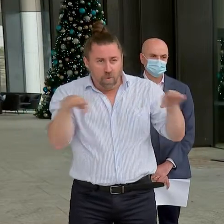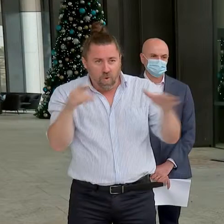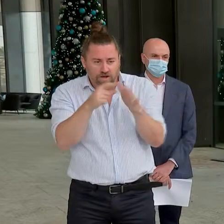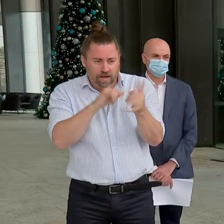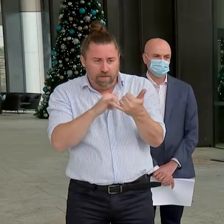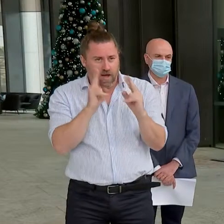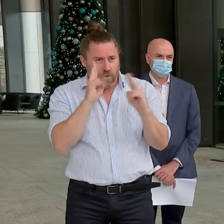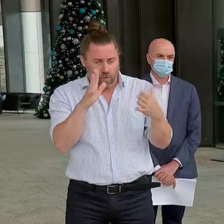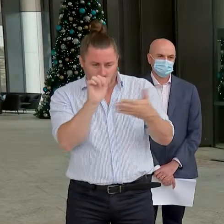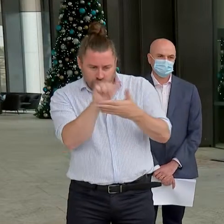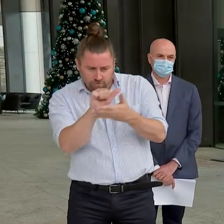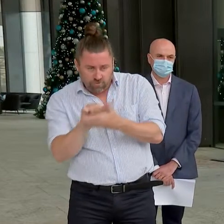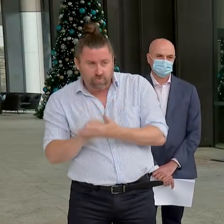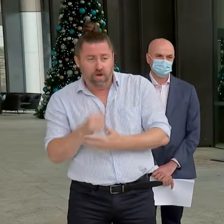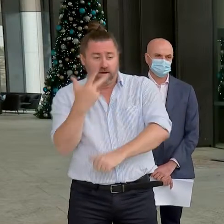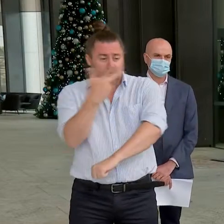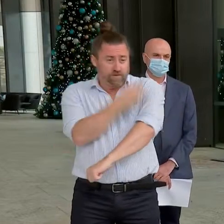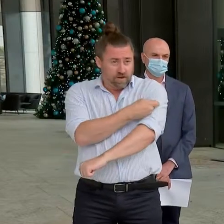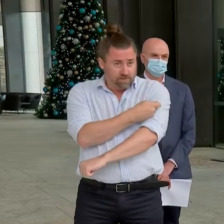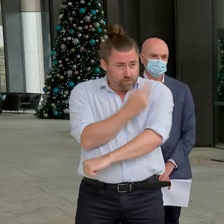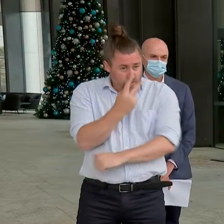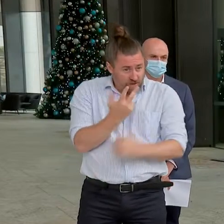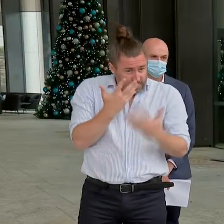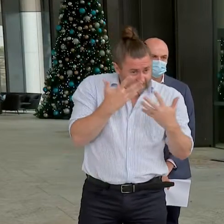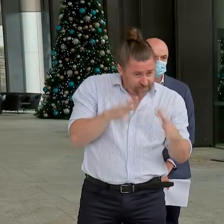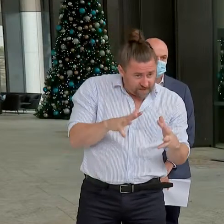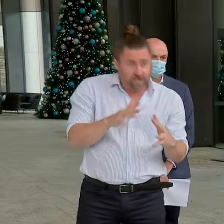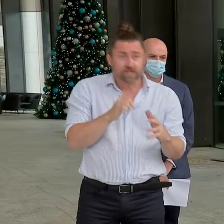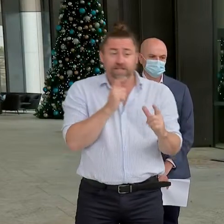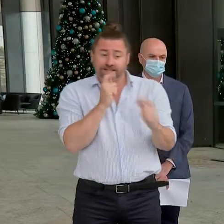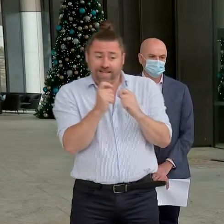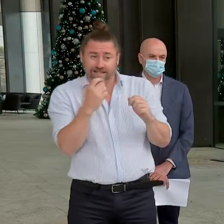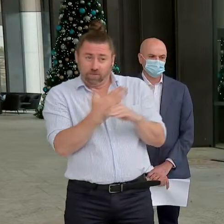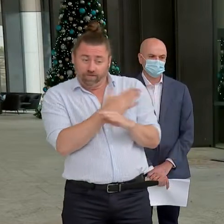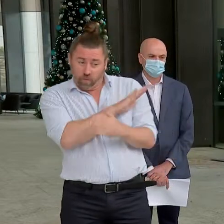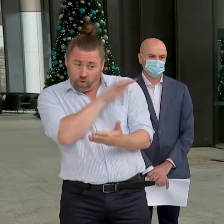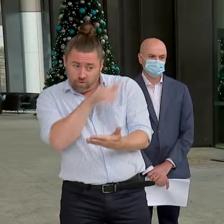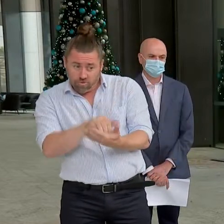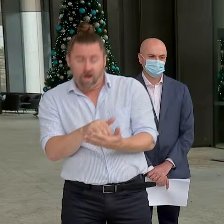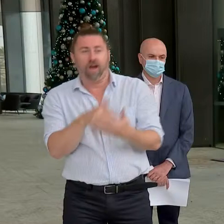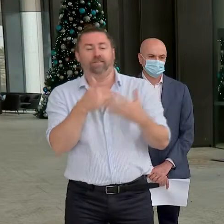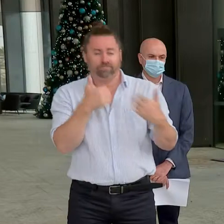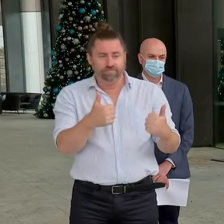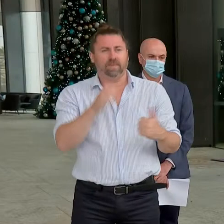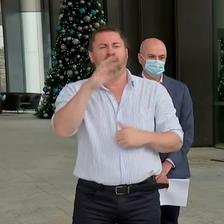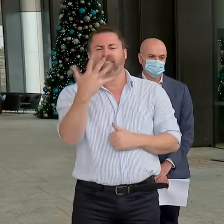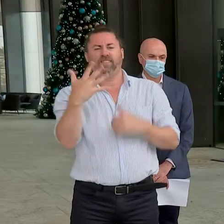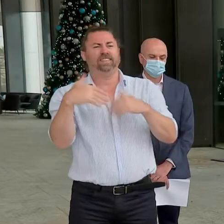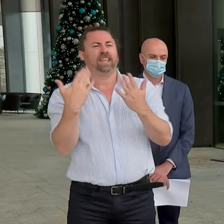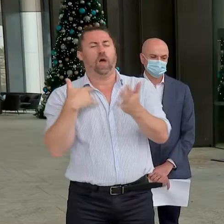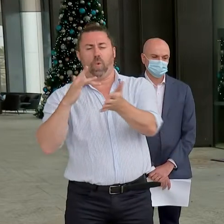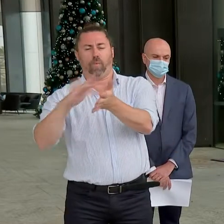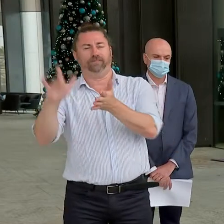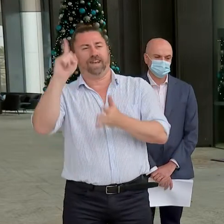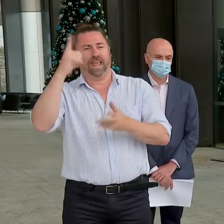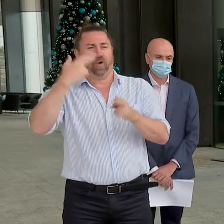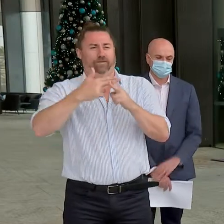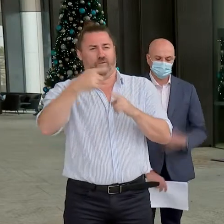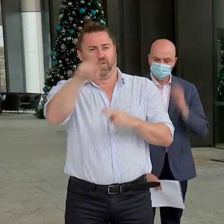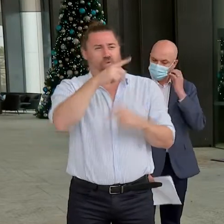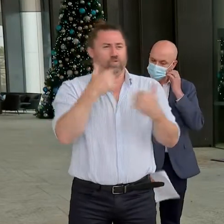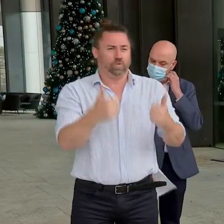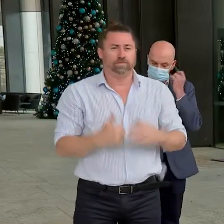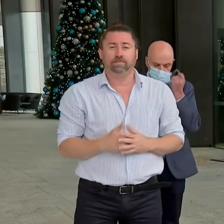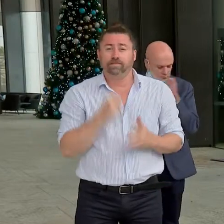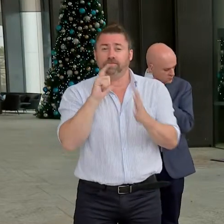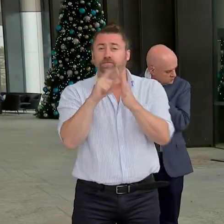vaccinated and before they come here. And they now will not need to do their day 5 test. I'll now hand over to Dr. Gerard, and then we'll hear